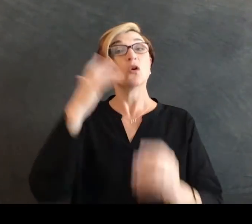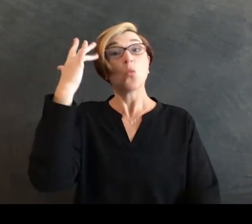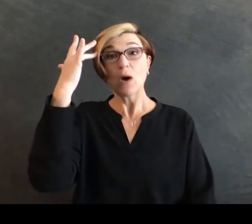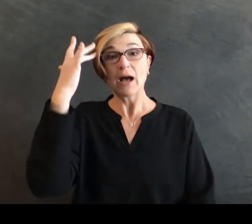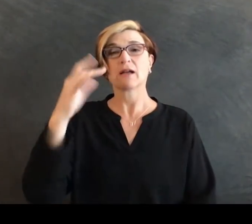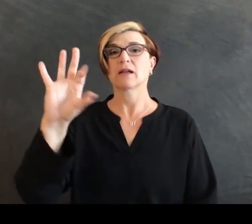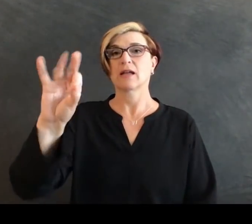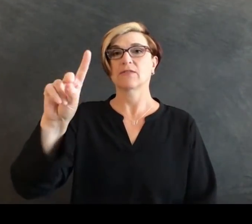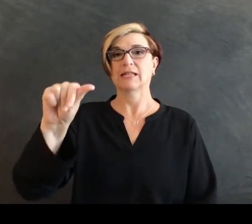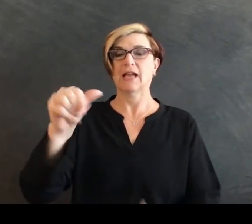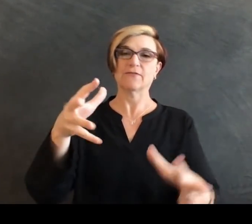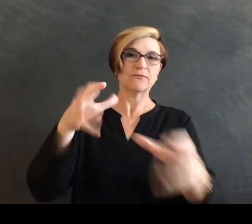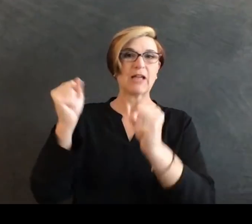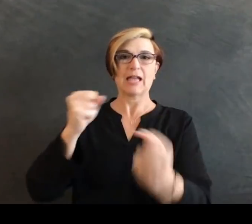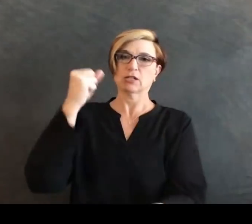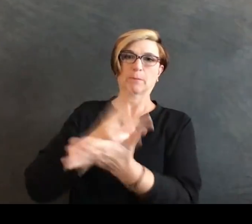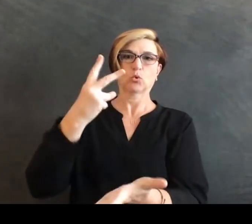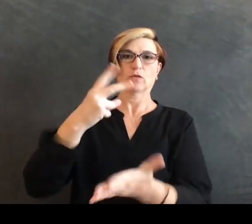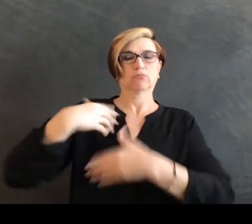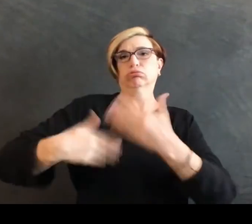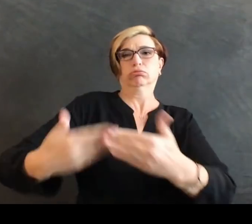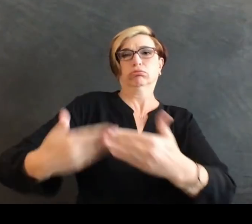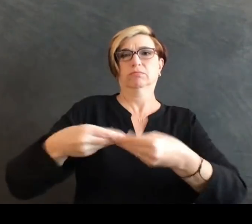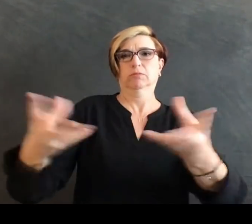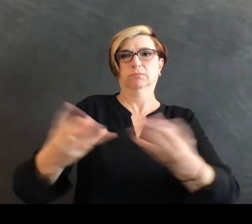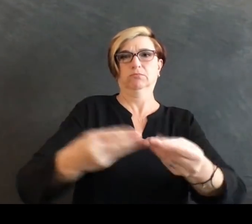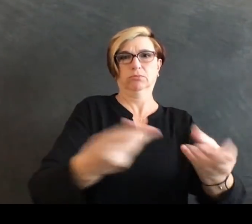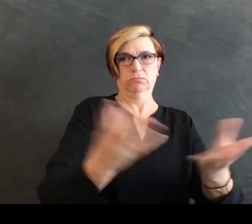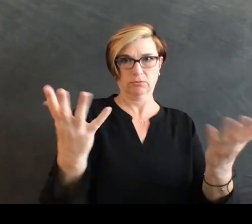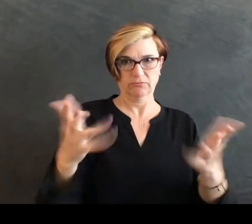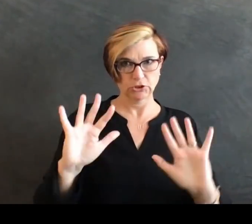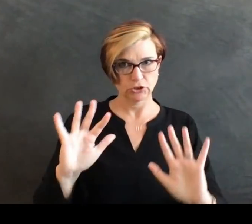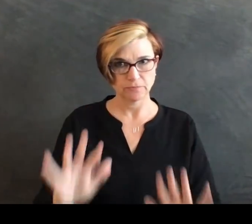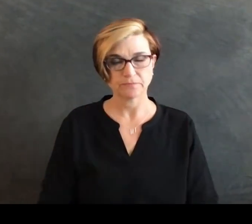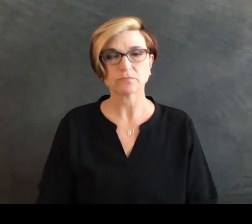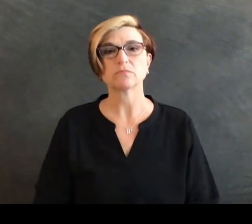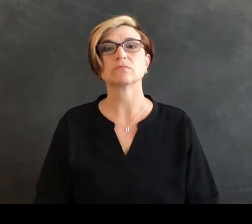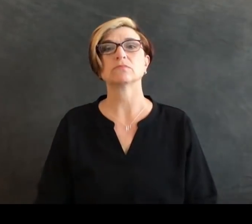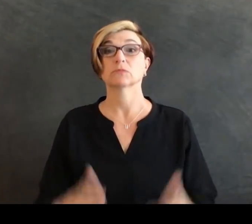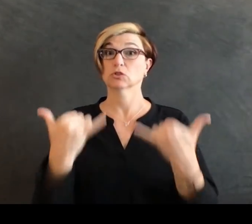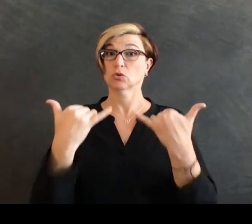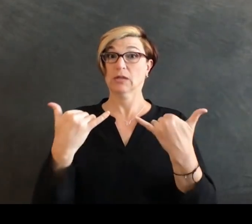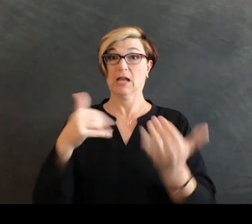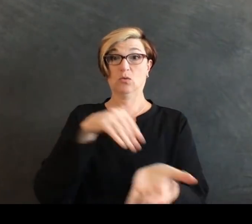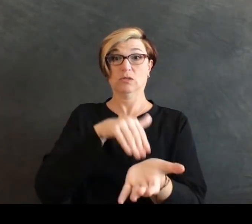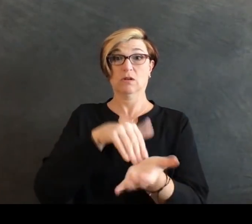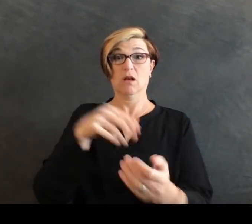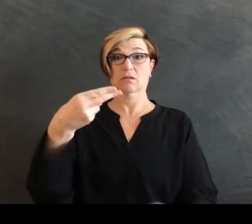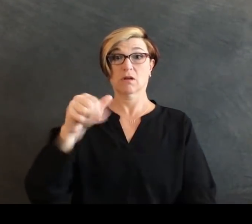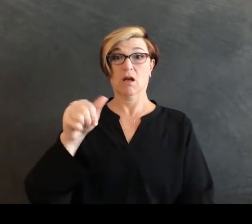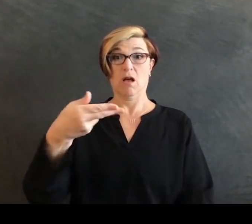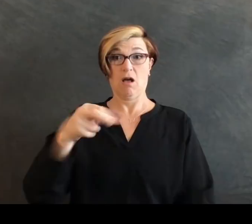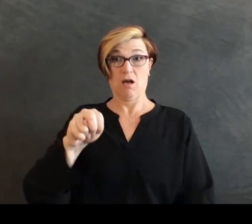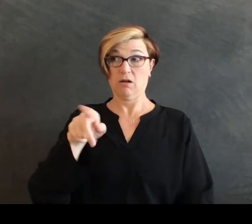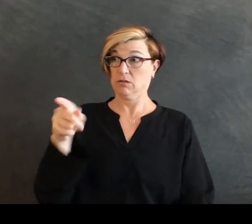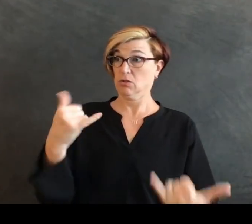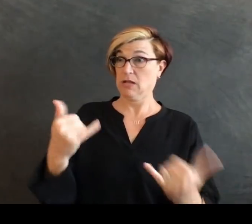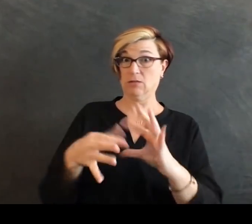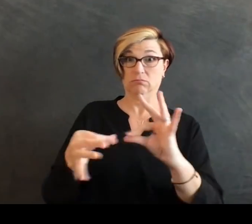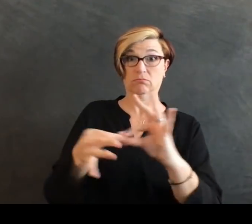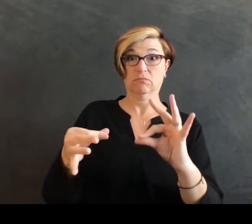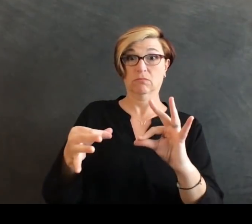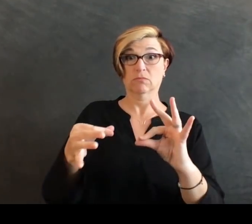really rapid approval. And Doctor, please say a few words. And this is the first one on the line of the 5-minute